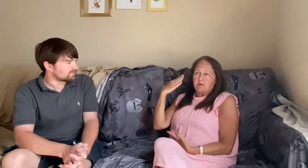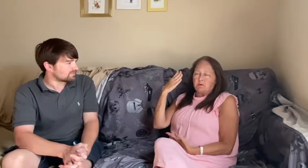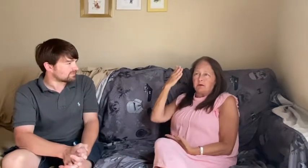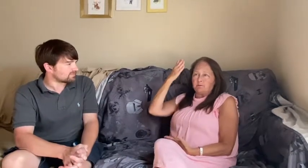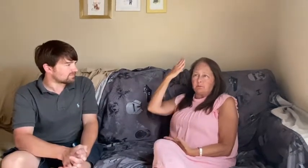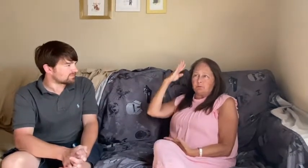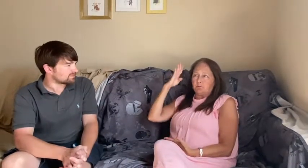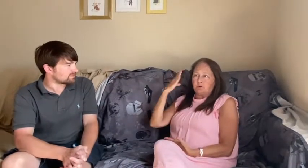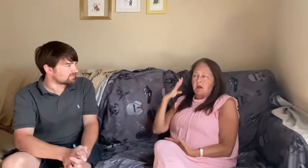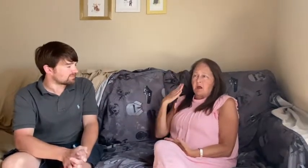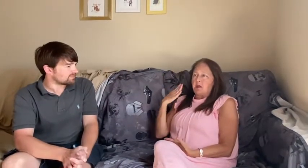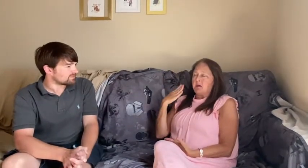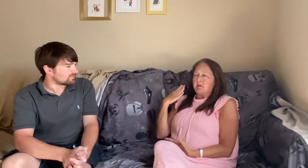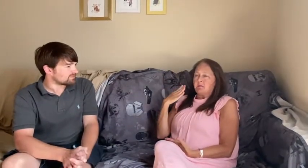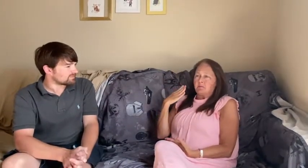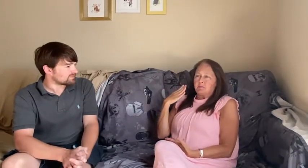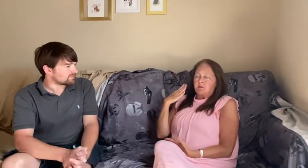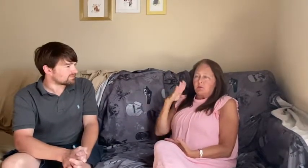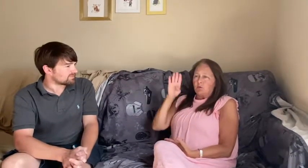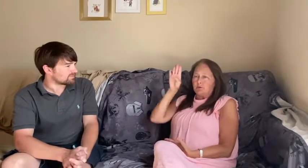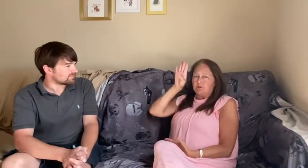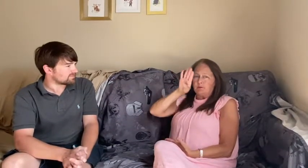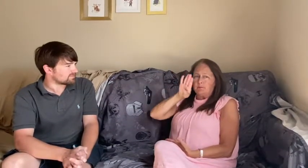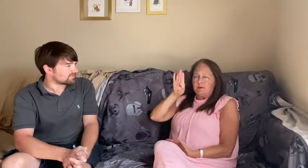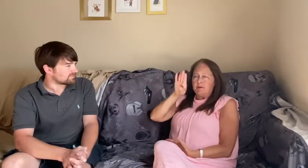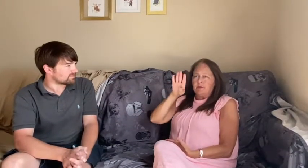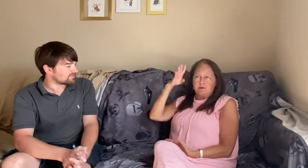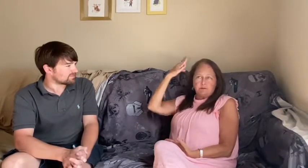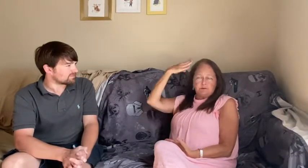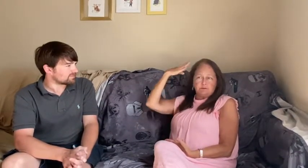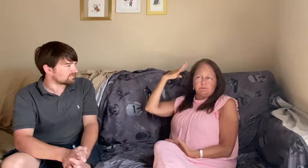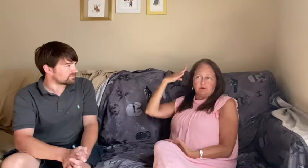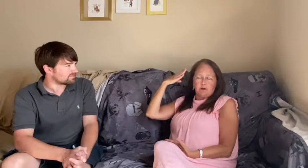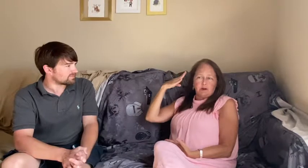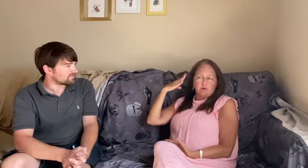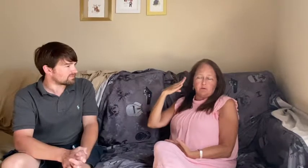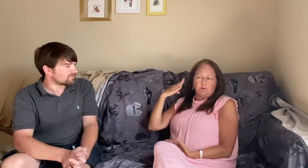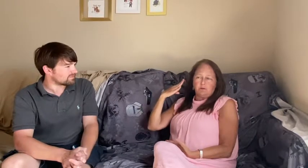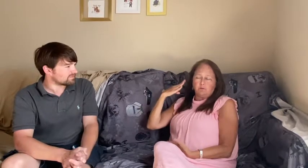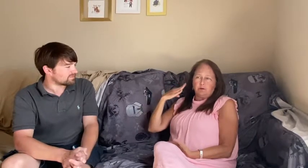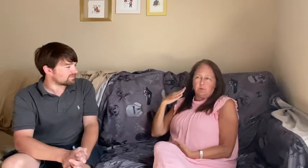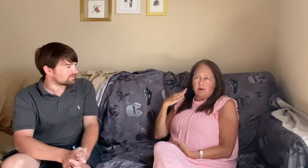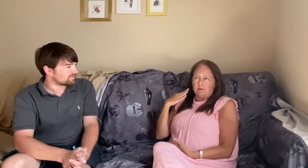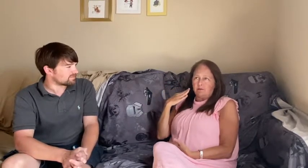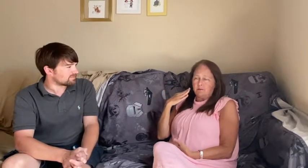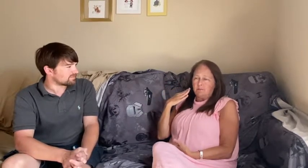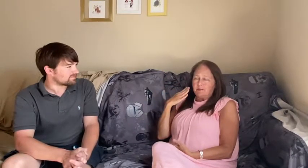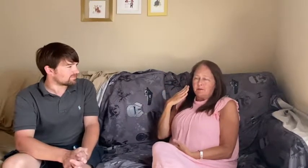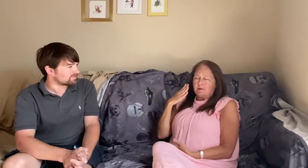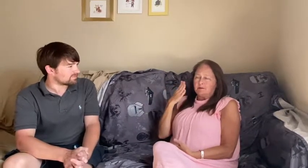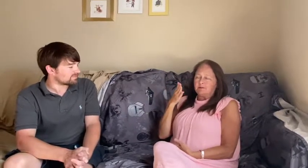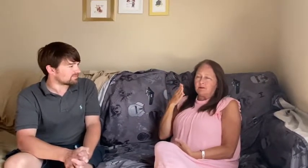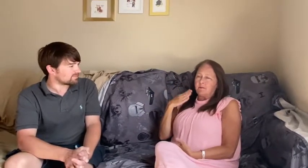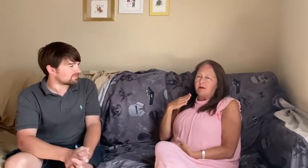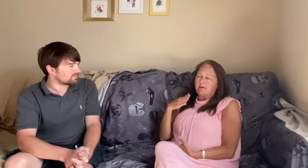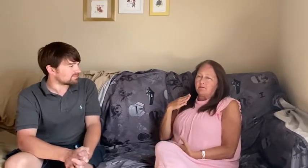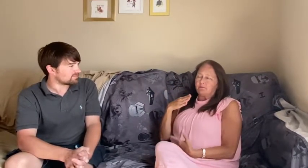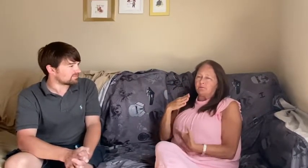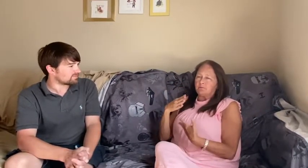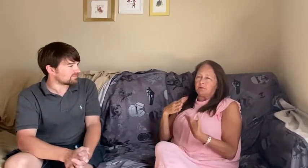like Brianna. We would do the B, and just her hair would be really wavy. It's somehow the